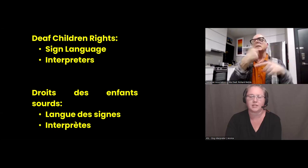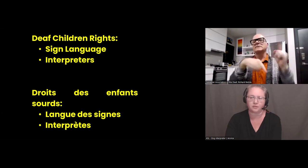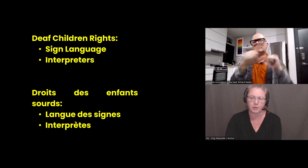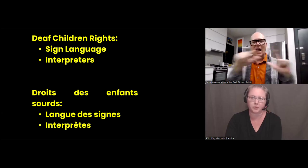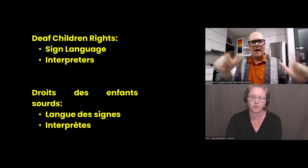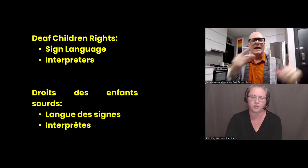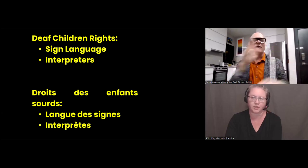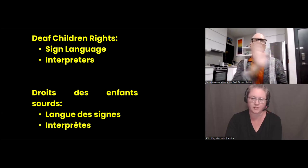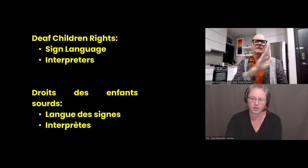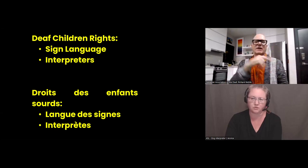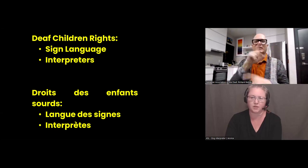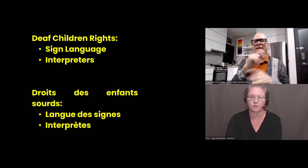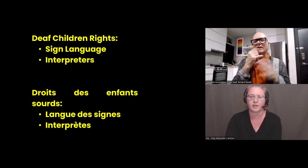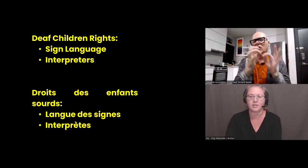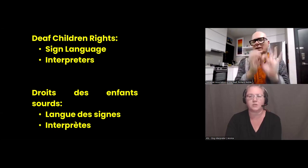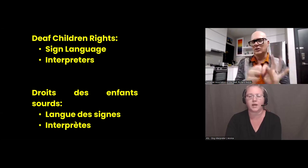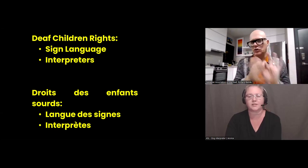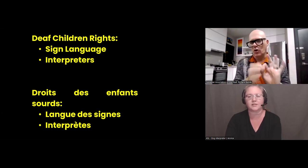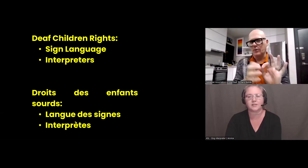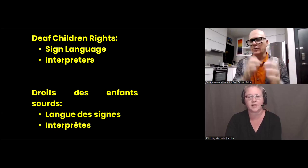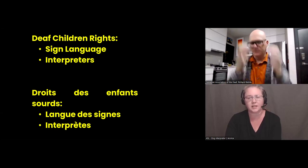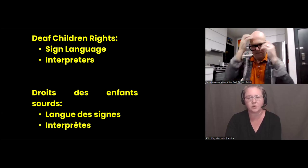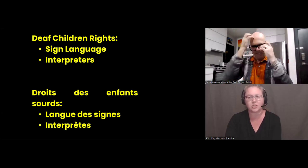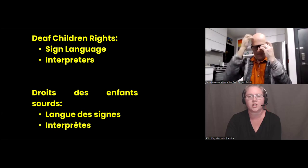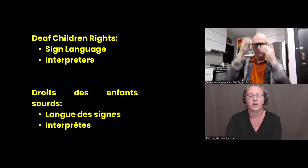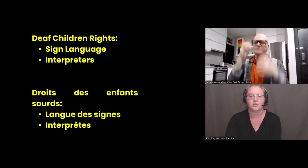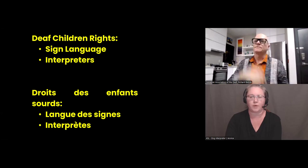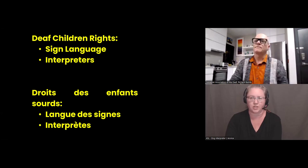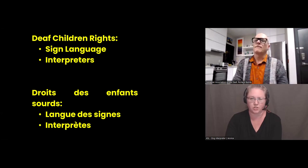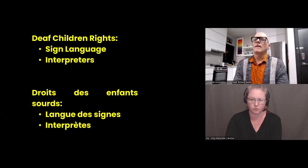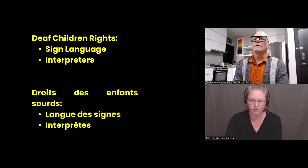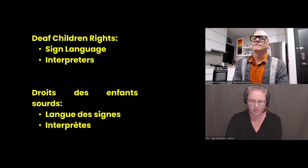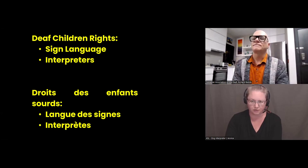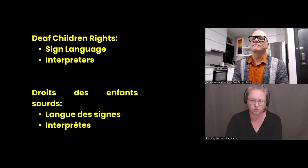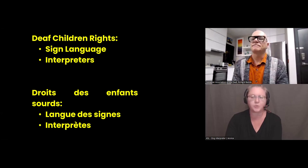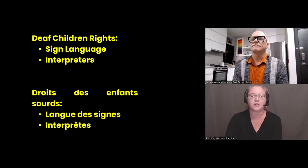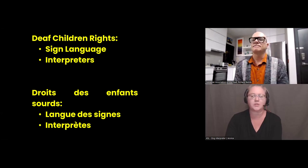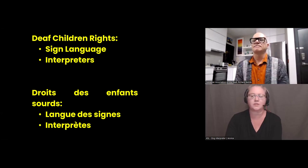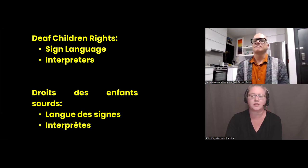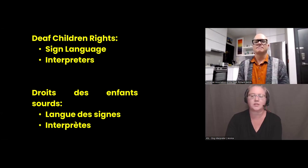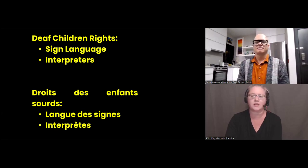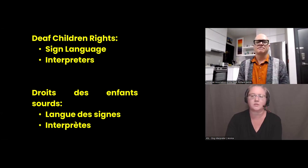deaf people across the country, their rights to access sign language, the right to receive interpreting services as